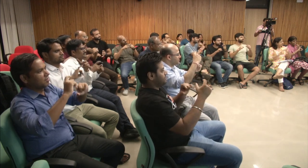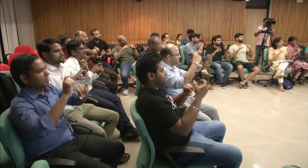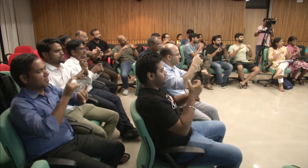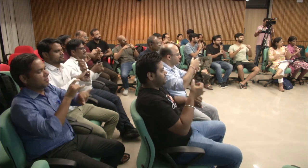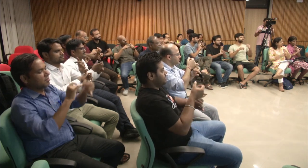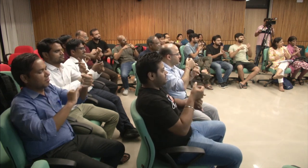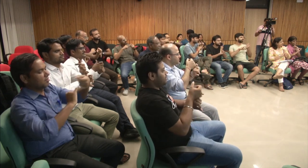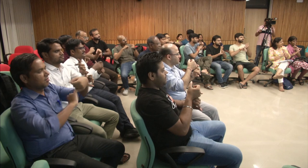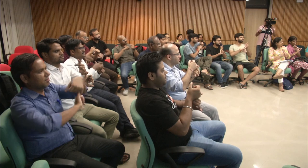secretary